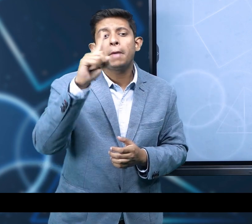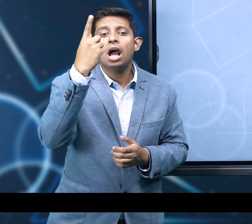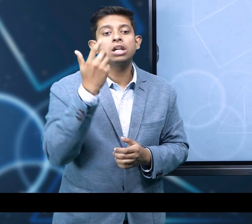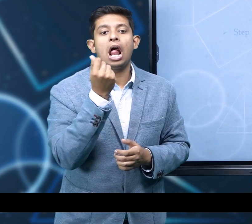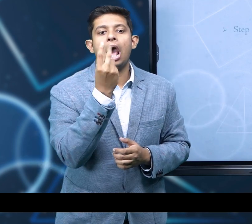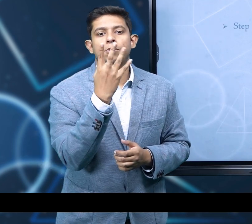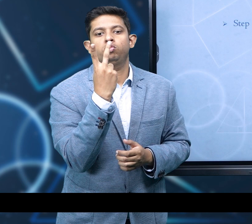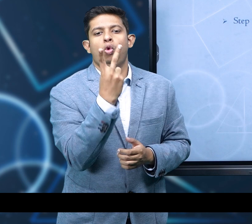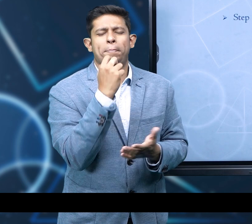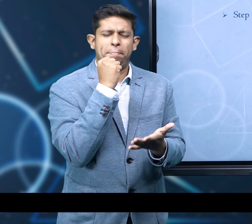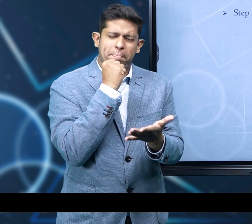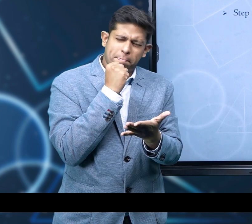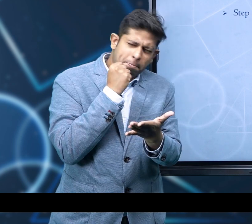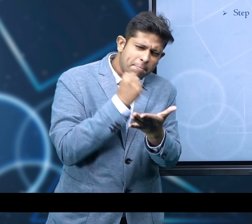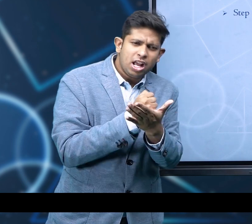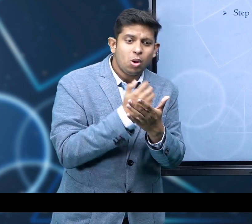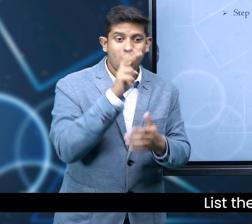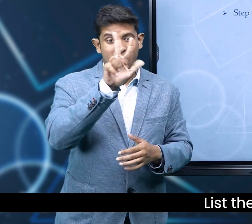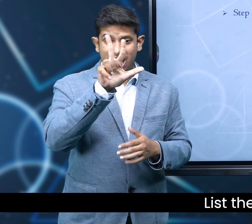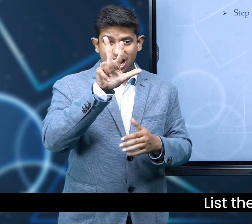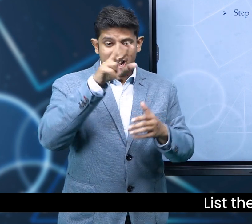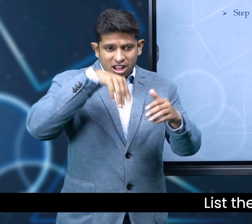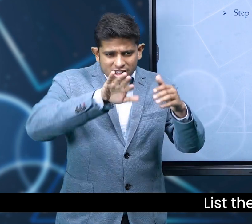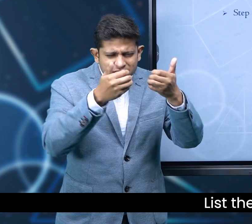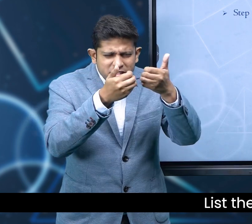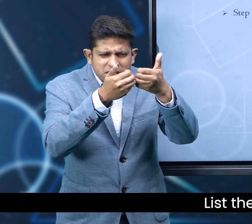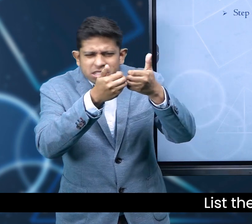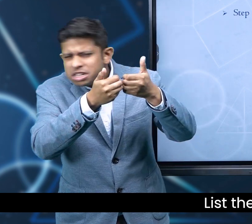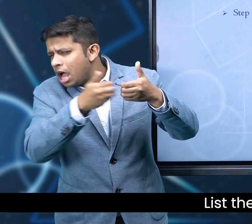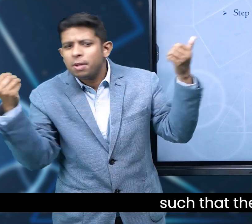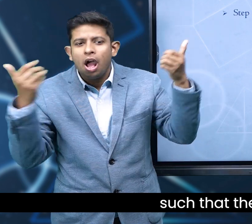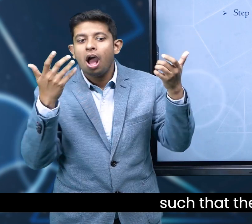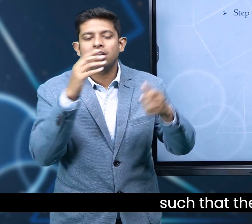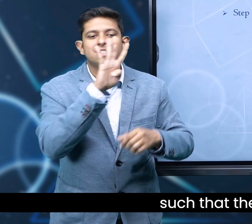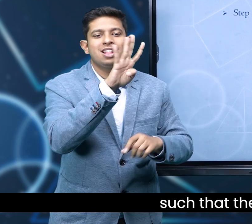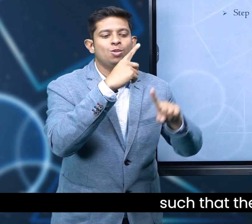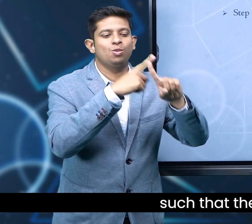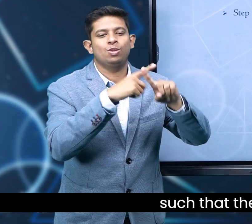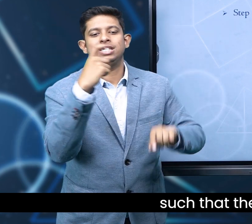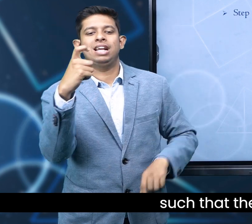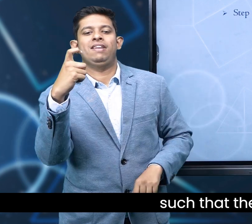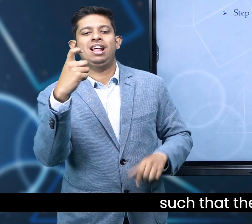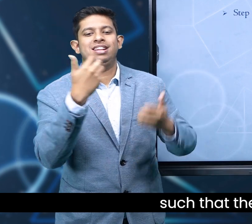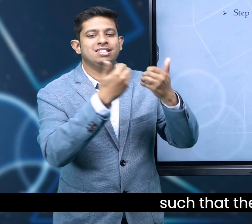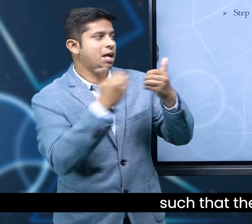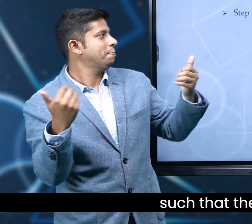Step 1. List the two numbers such that their product gives 28.